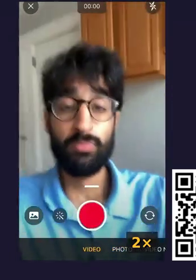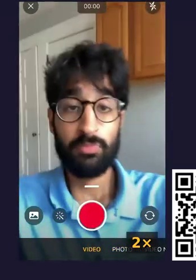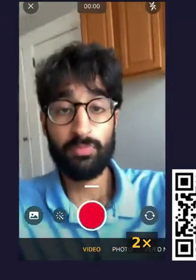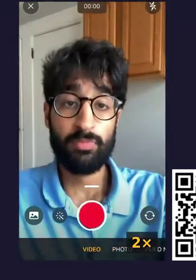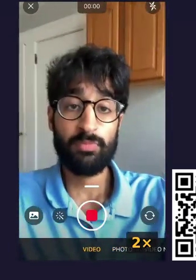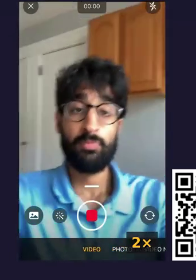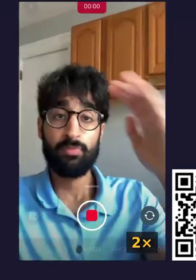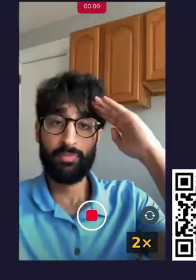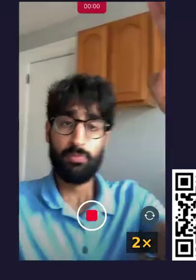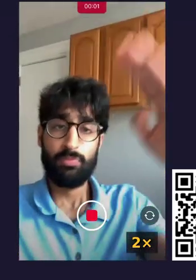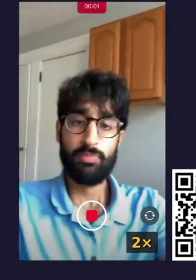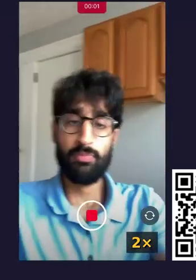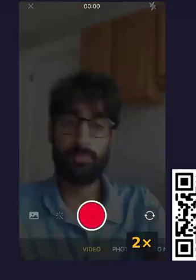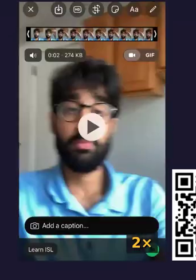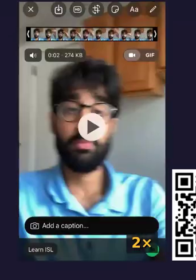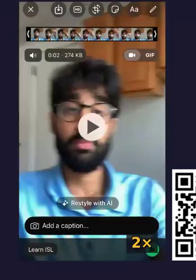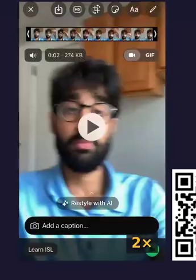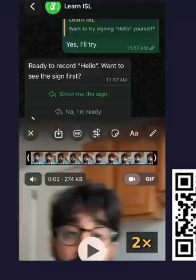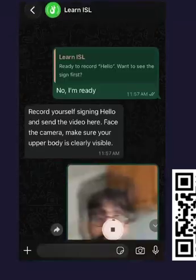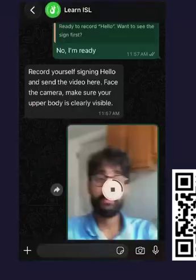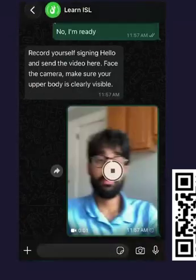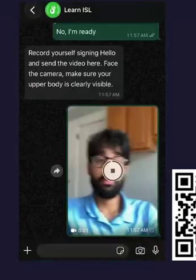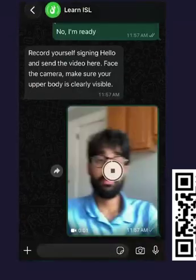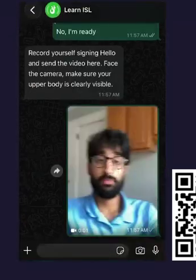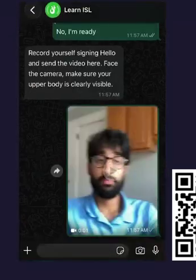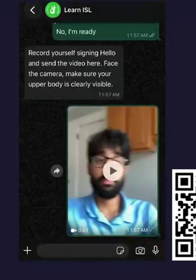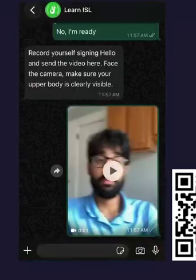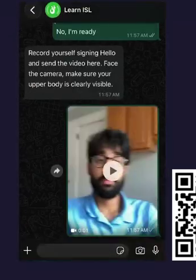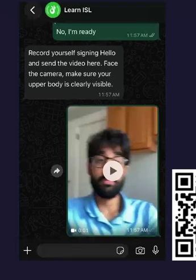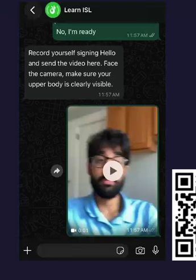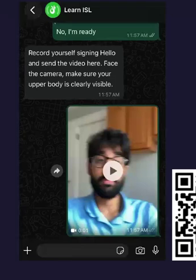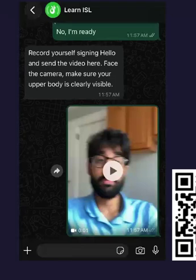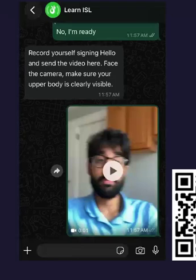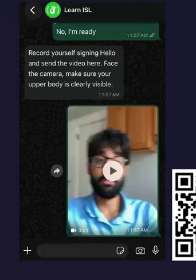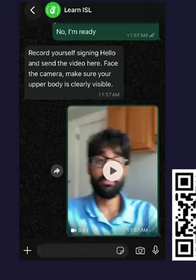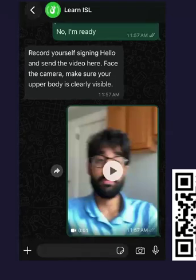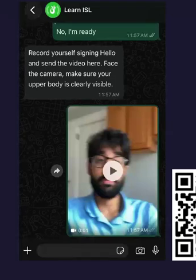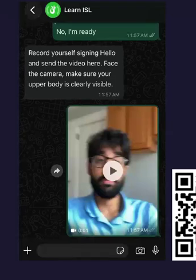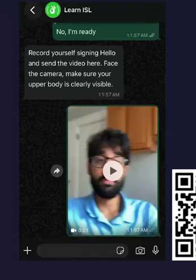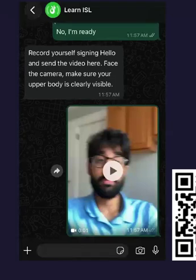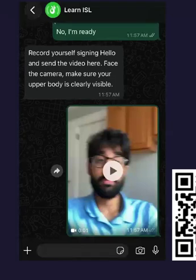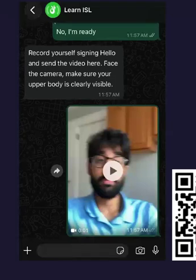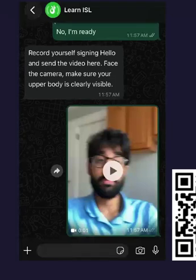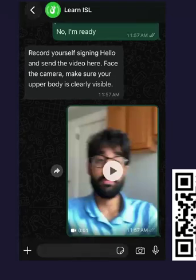So all of this is in WhatsApp, and this is me. I quickly did a sign and uploaded it.